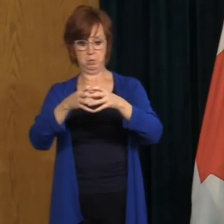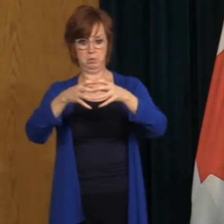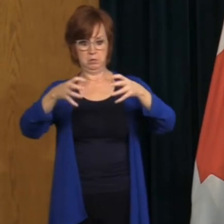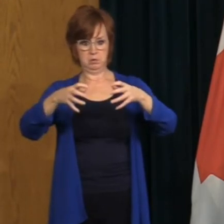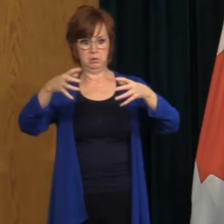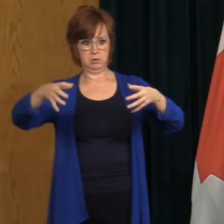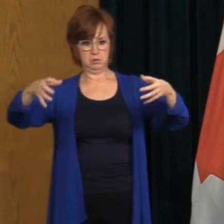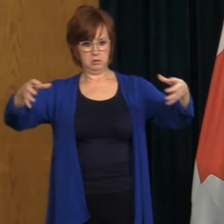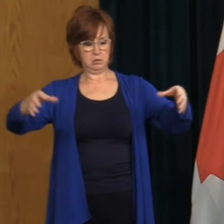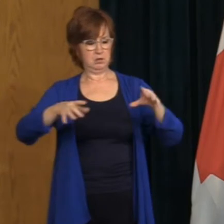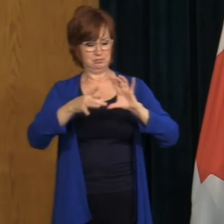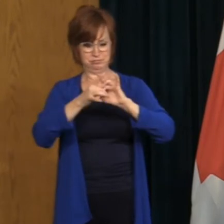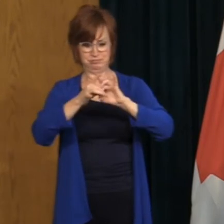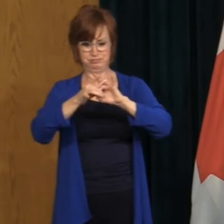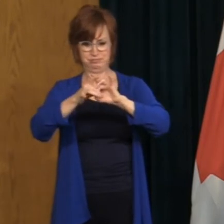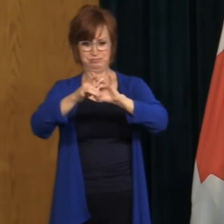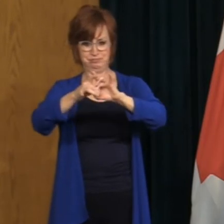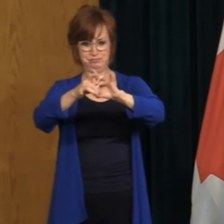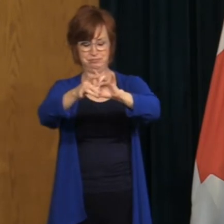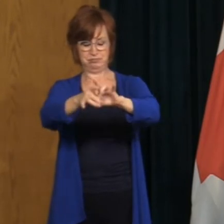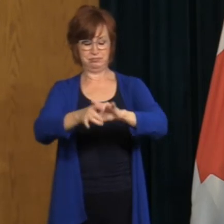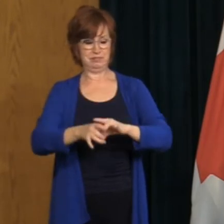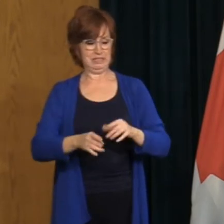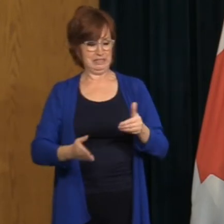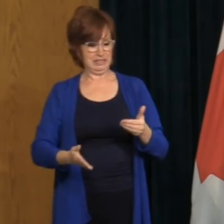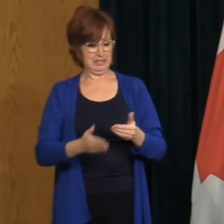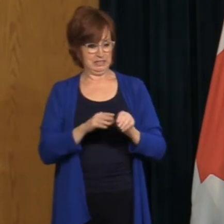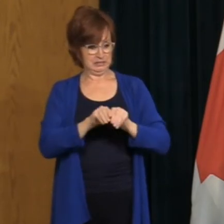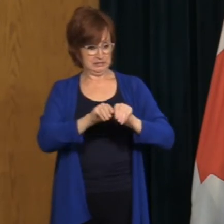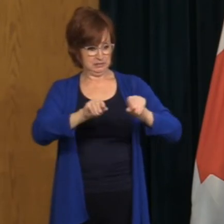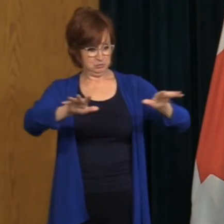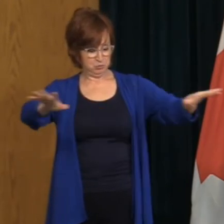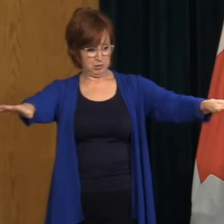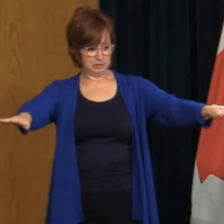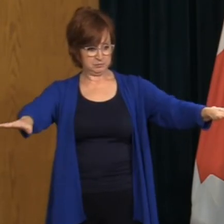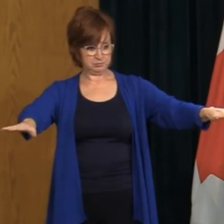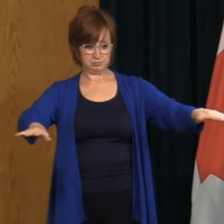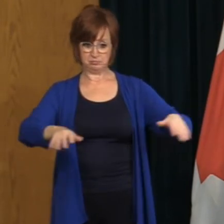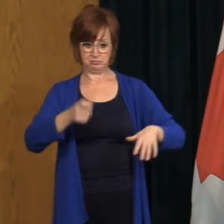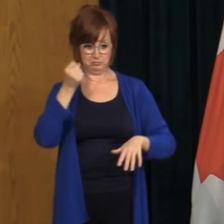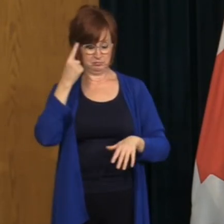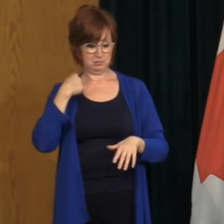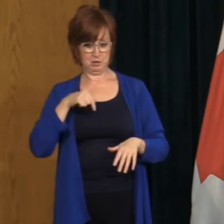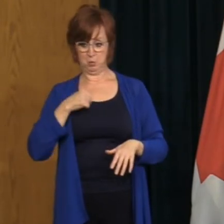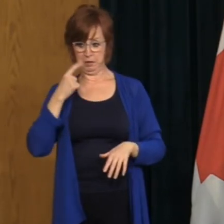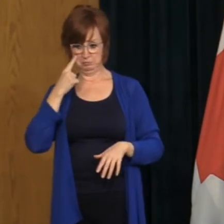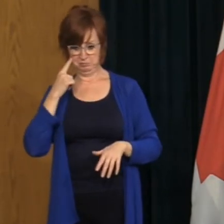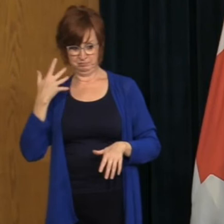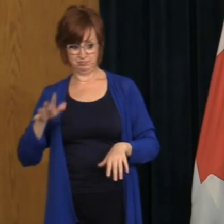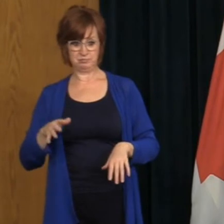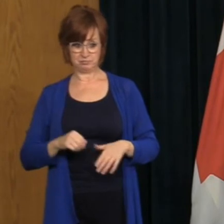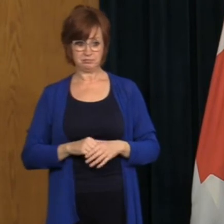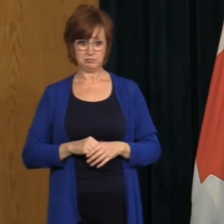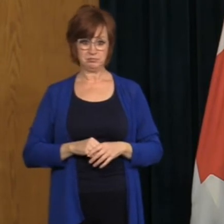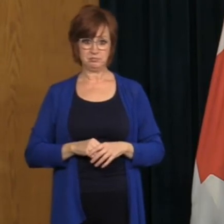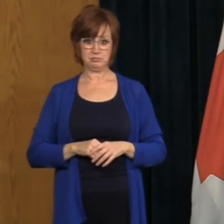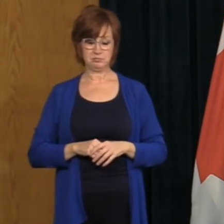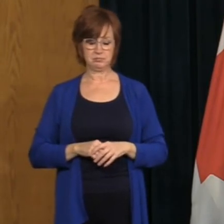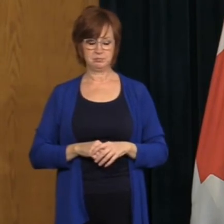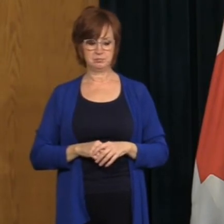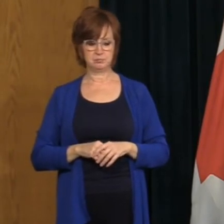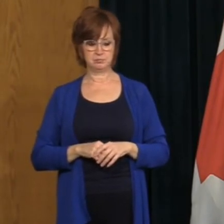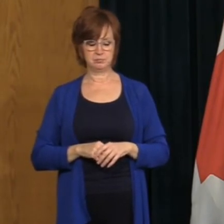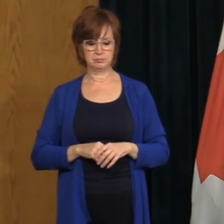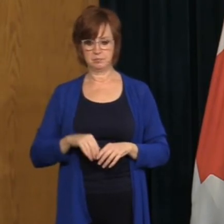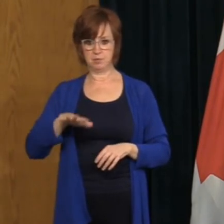number of people. The exponential infection rate can arrive very, very quickly, and we've seen that in other areas of this